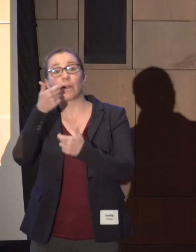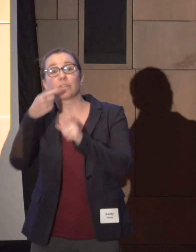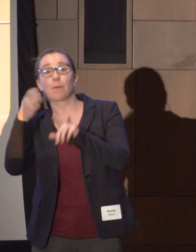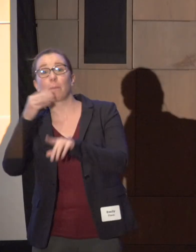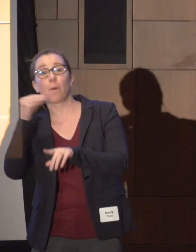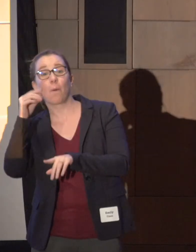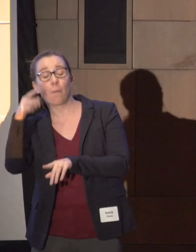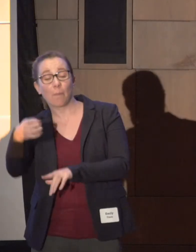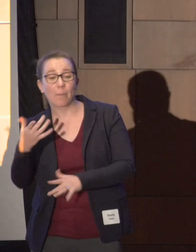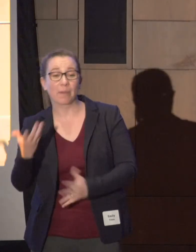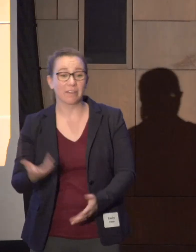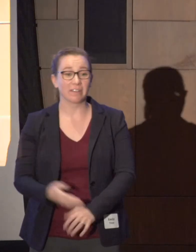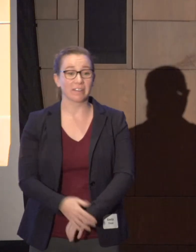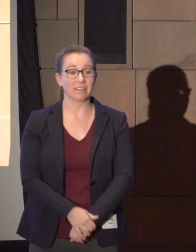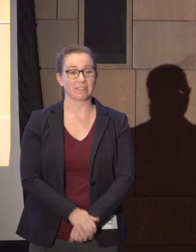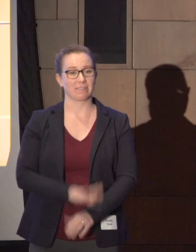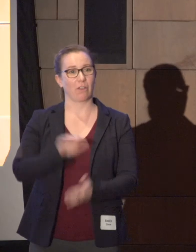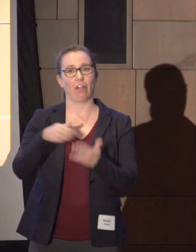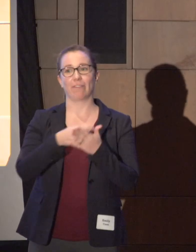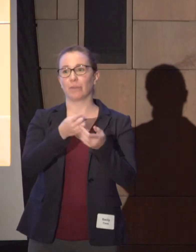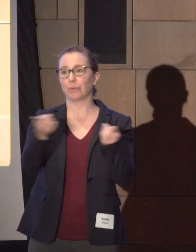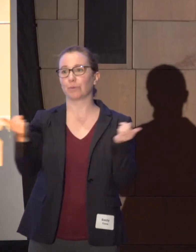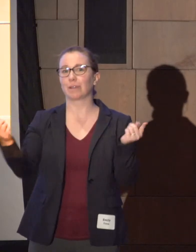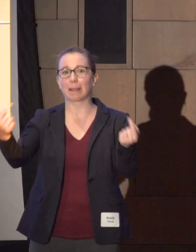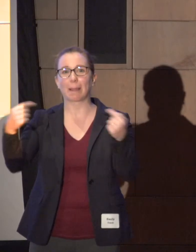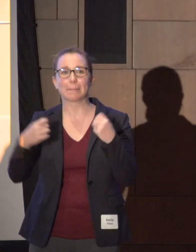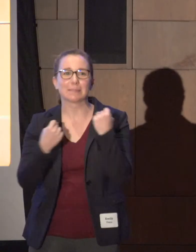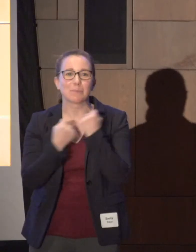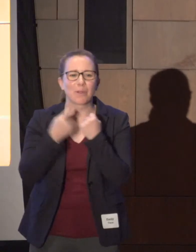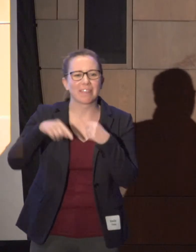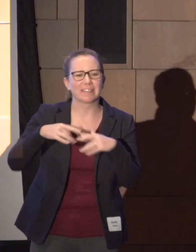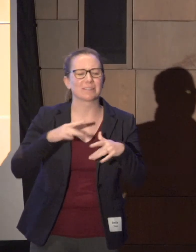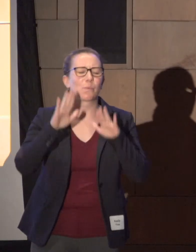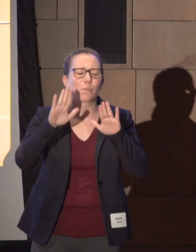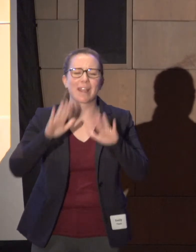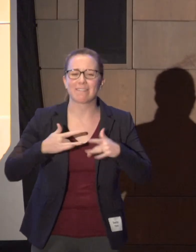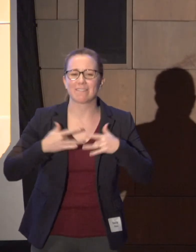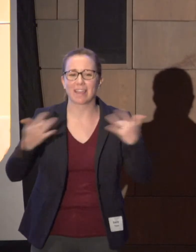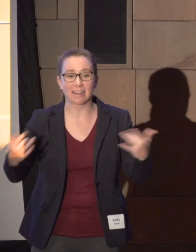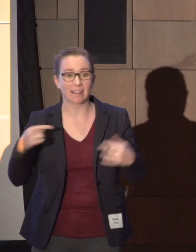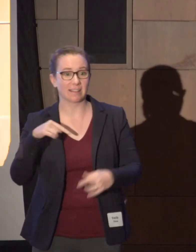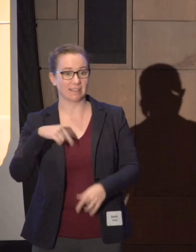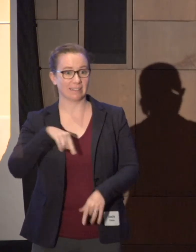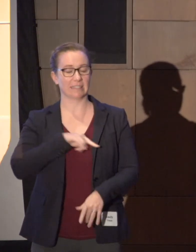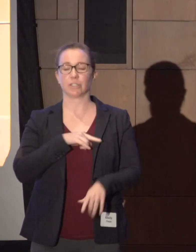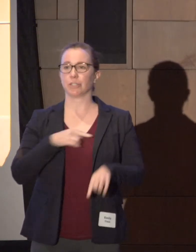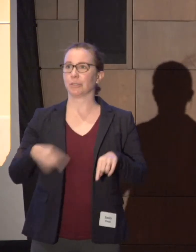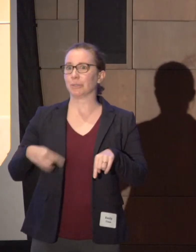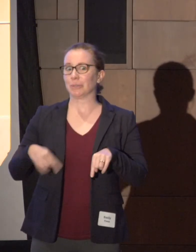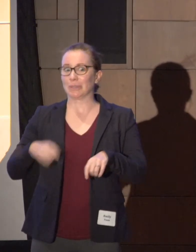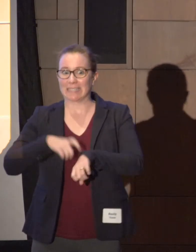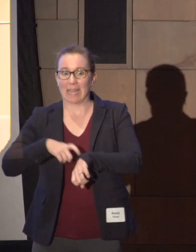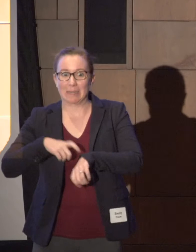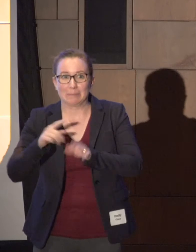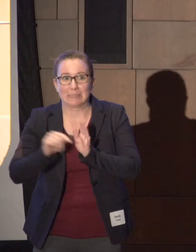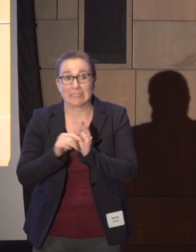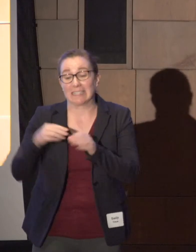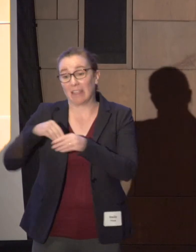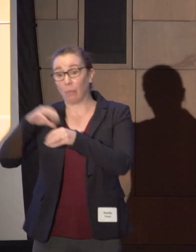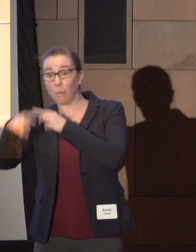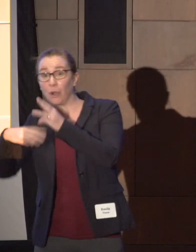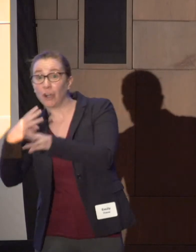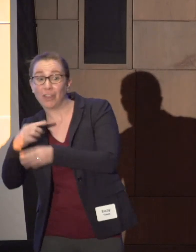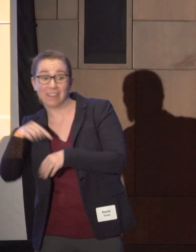home, all of you coming out in support of this great event. These are anxious times in the world, in